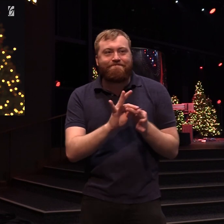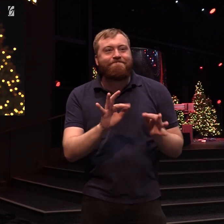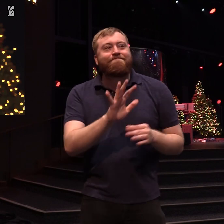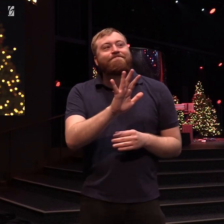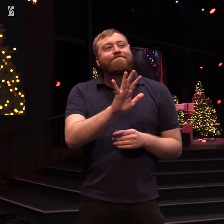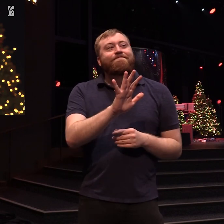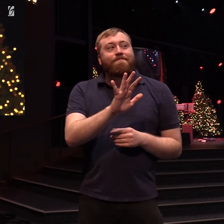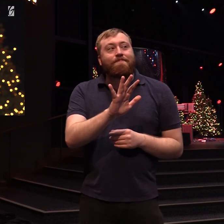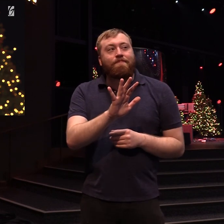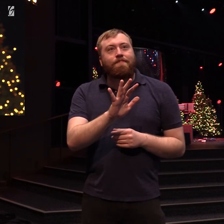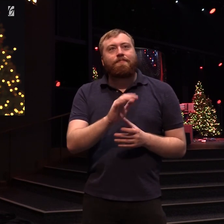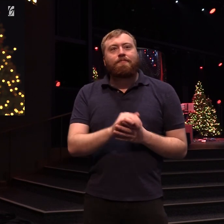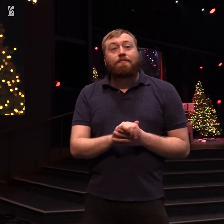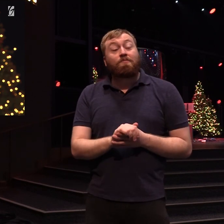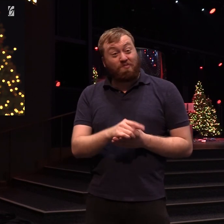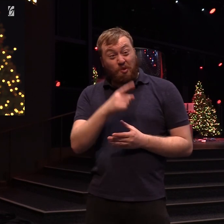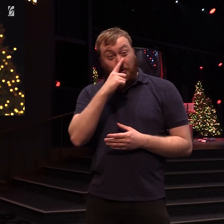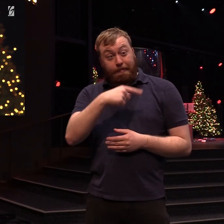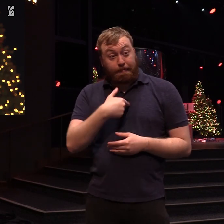May I?